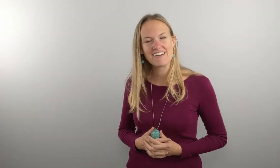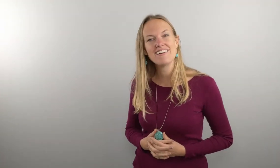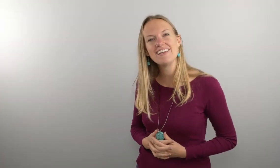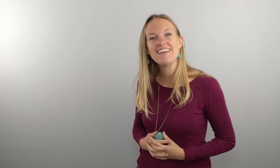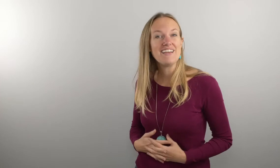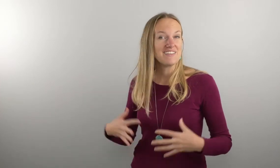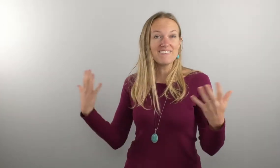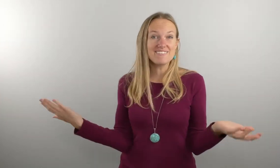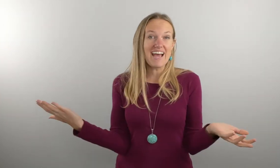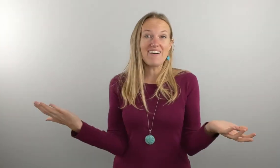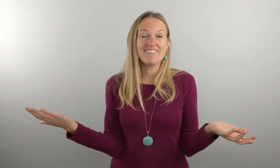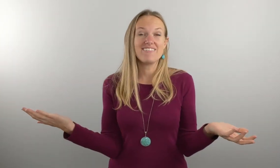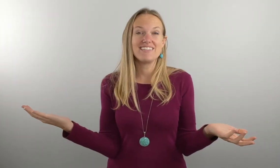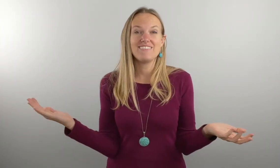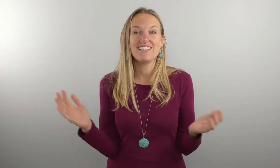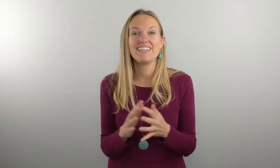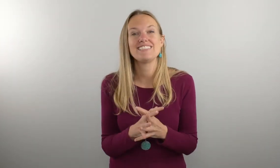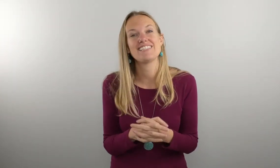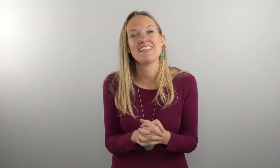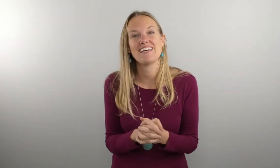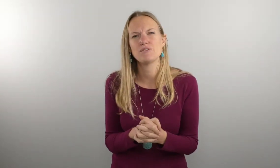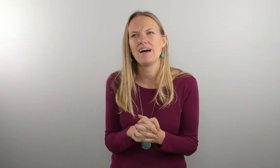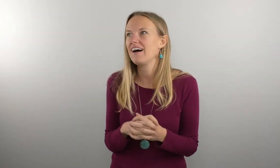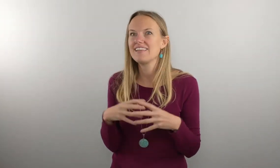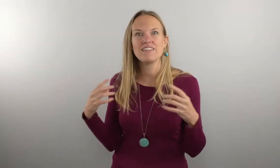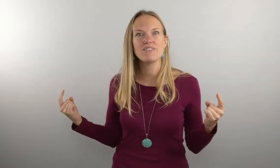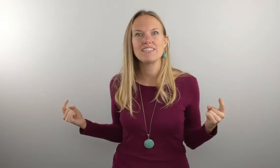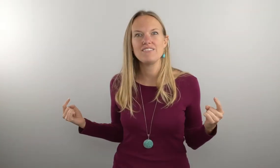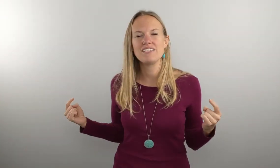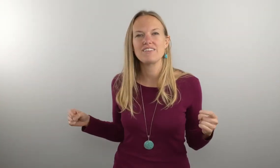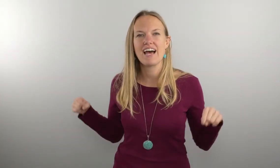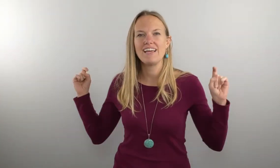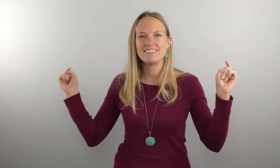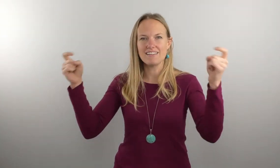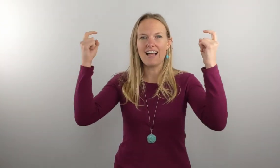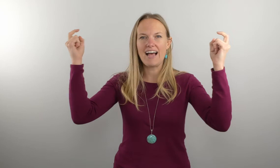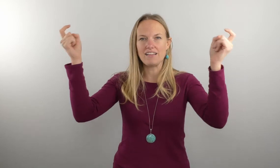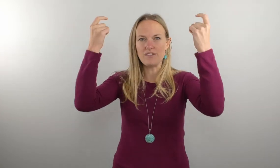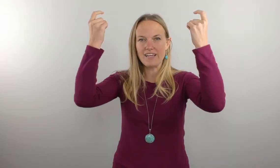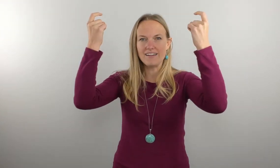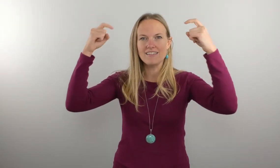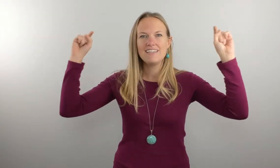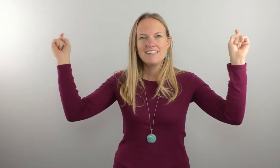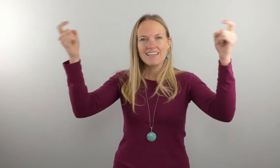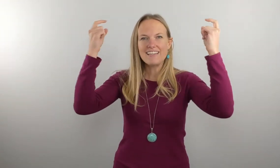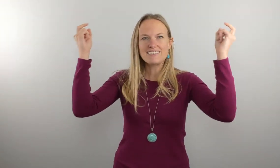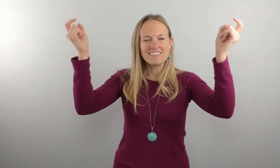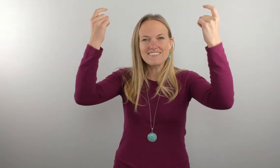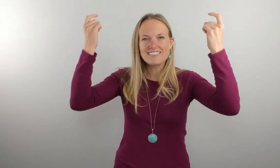it. You now have everything you need to sign that as well. I think the only thing you'd need for that is a little hallelujah. Okay, that's the only sign